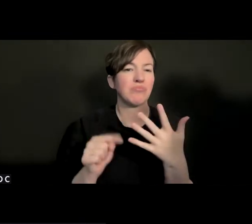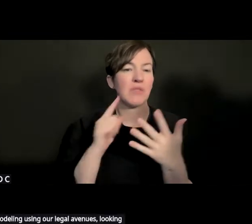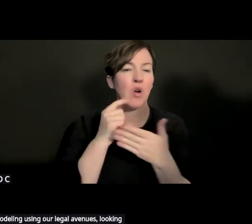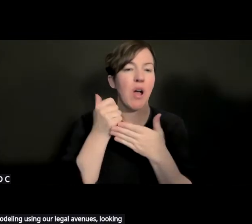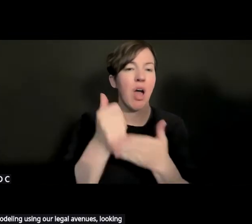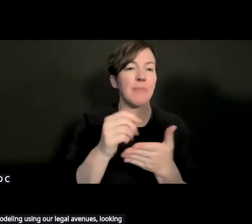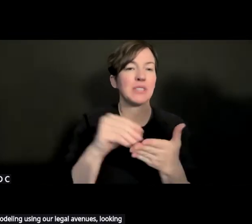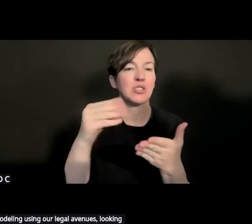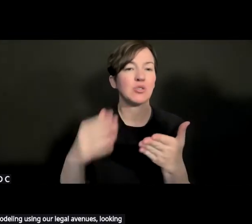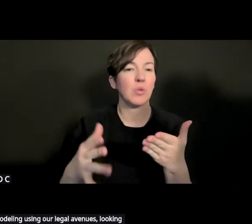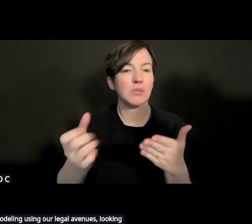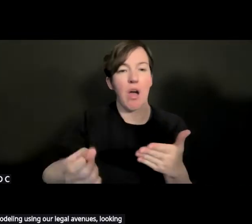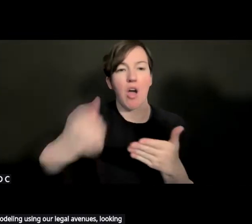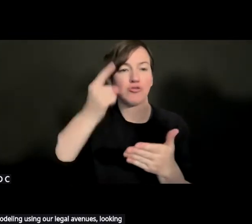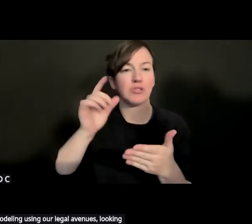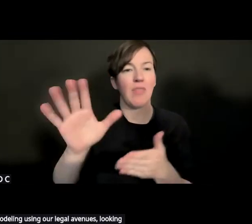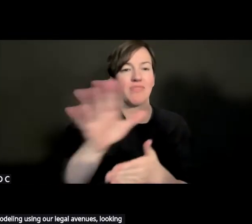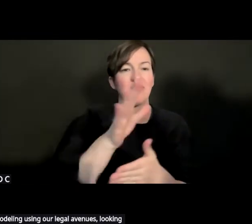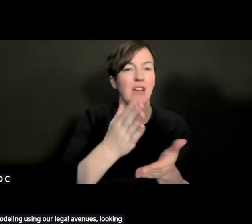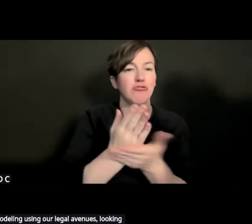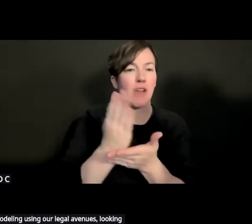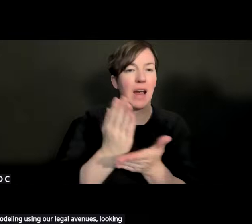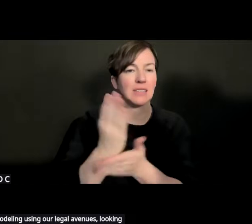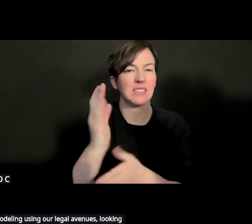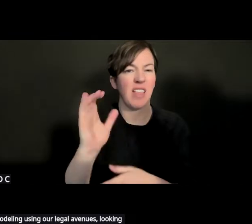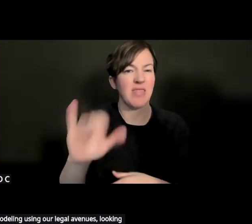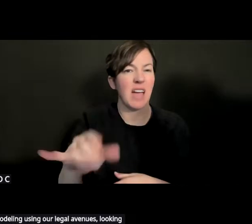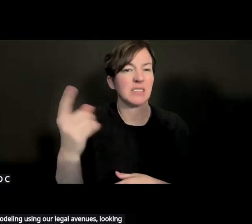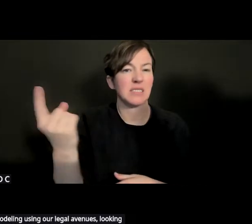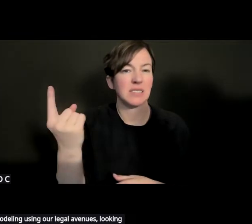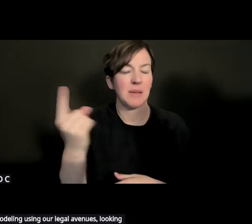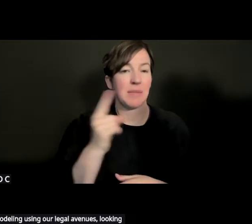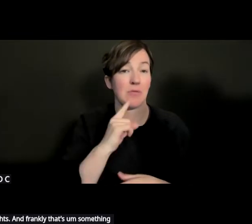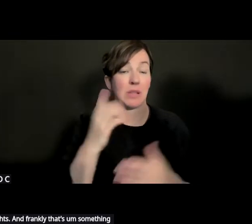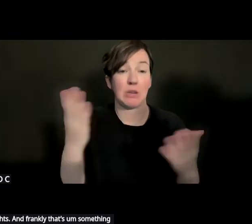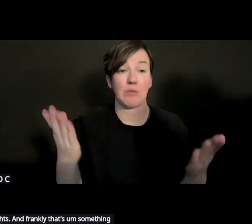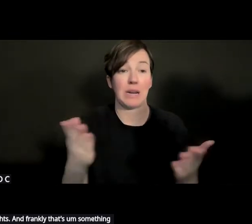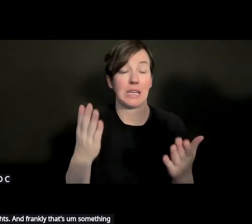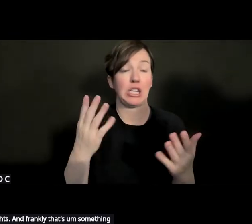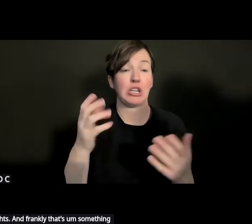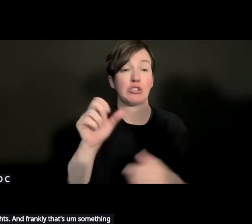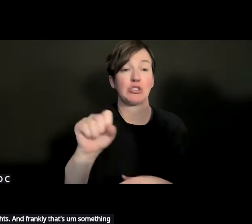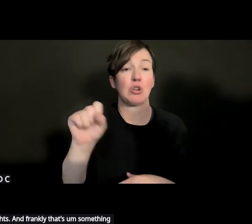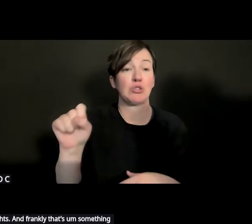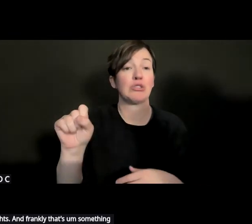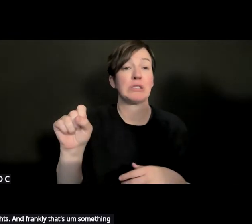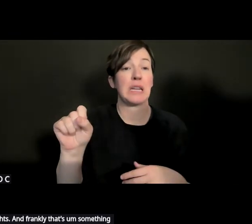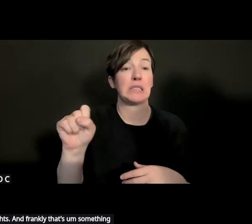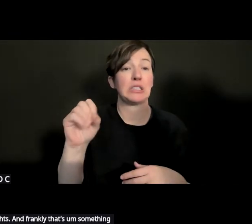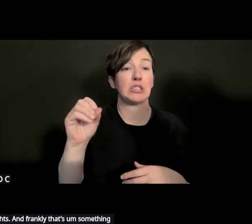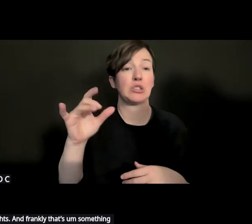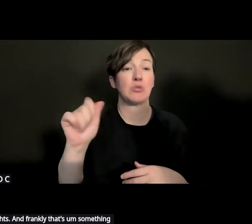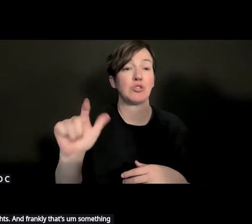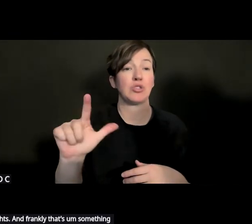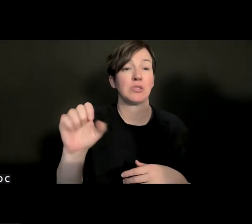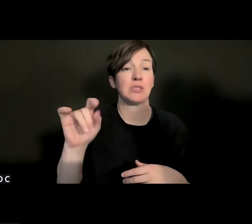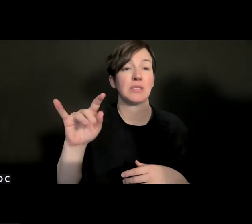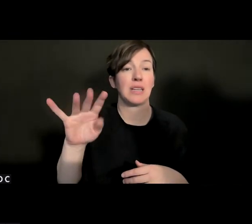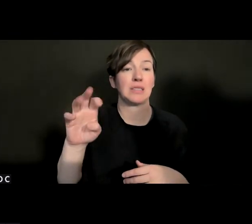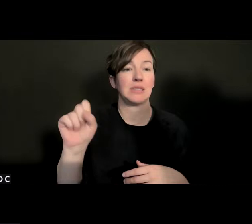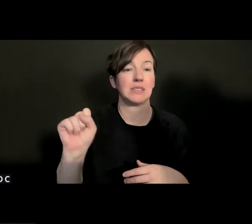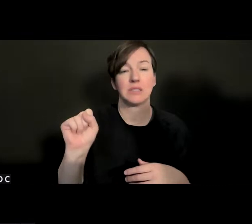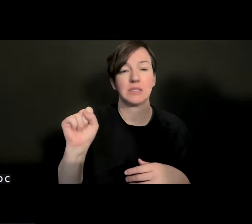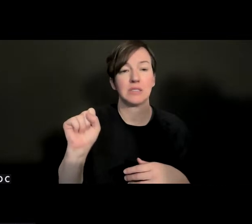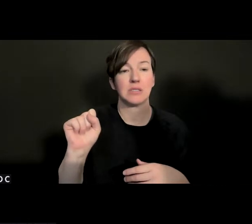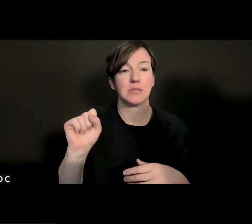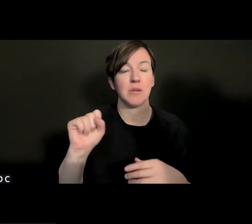understand their rights. And frankly, that's something that would be great here at our social studies programs. To the teachers union, so for the folks who, if